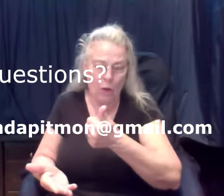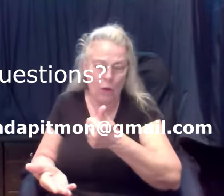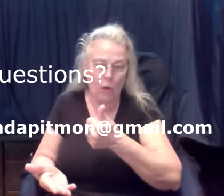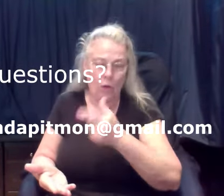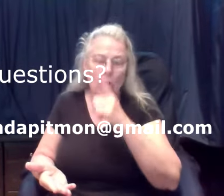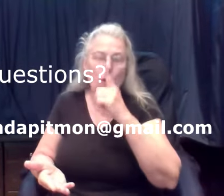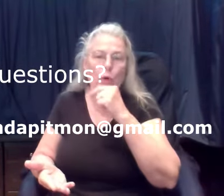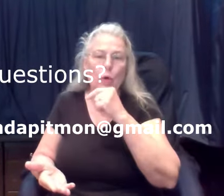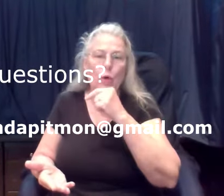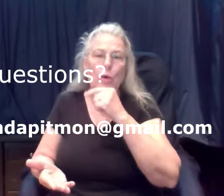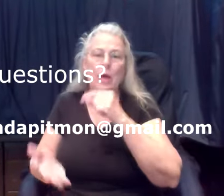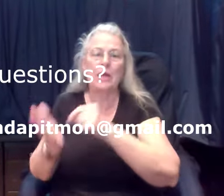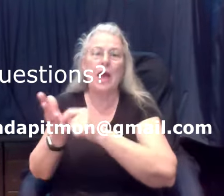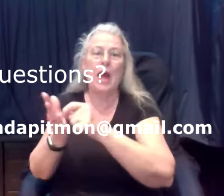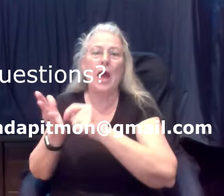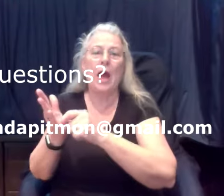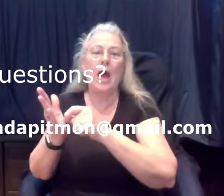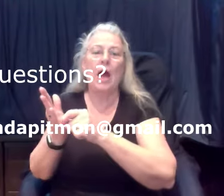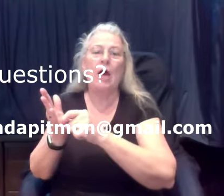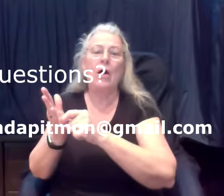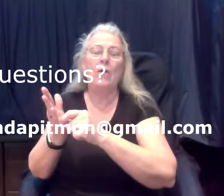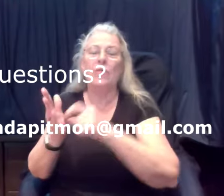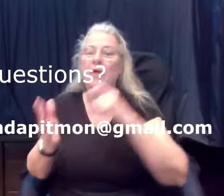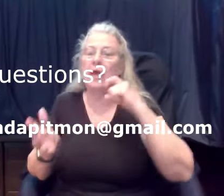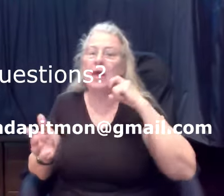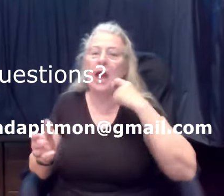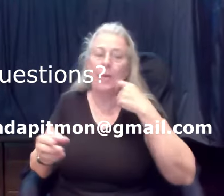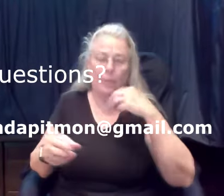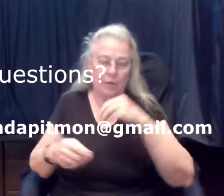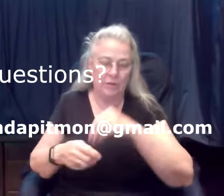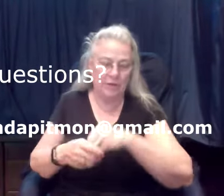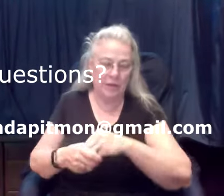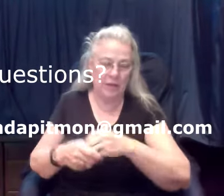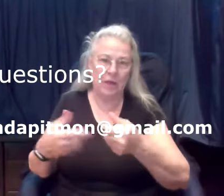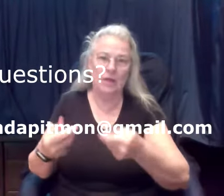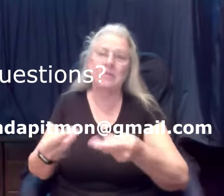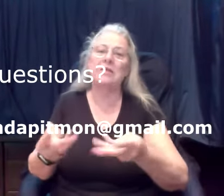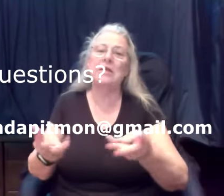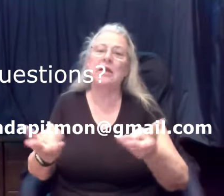Who can count the apples in a seed?